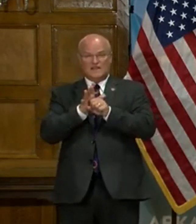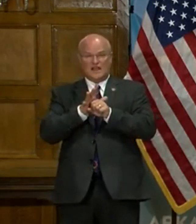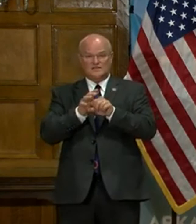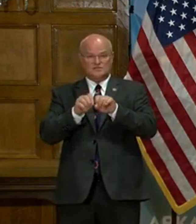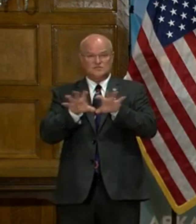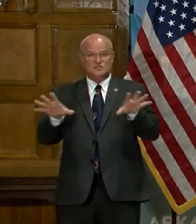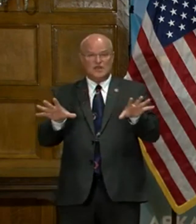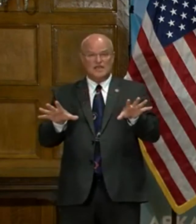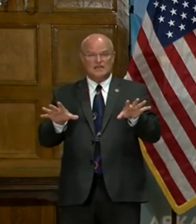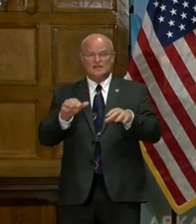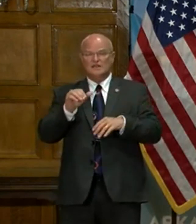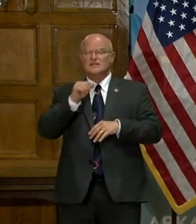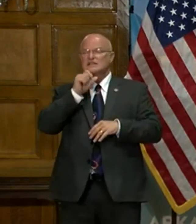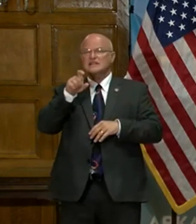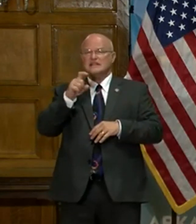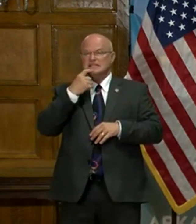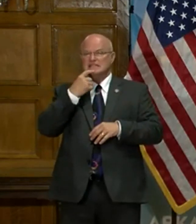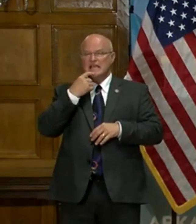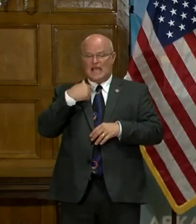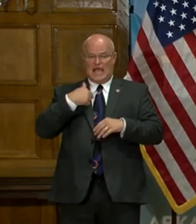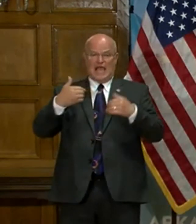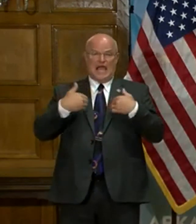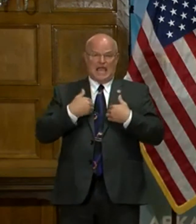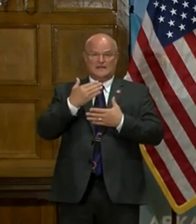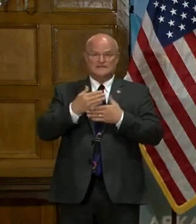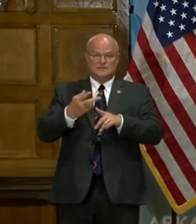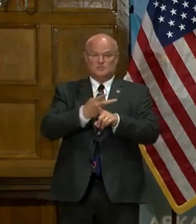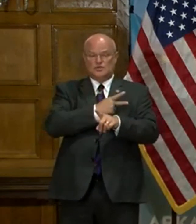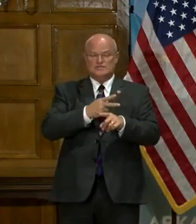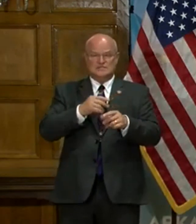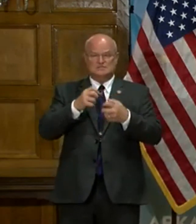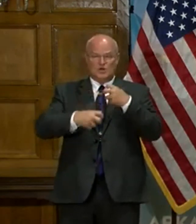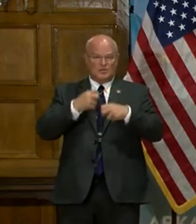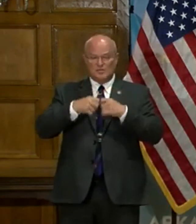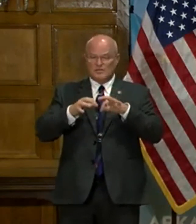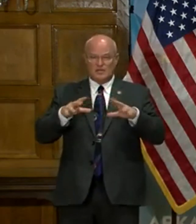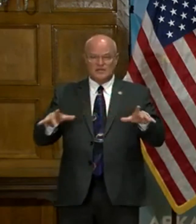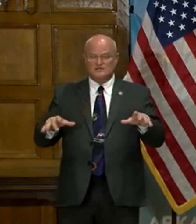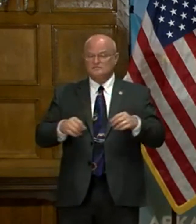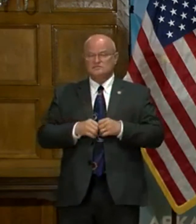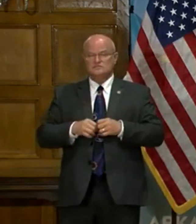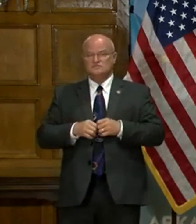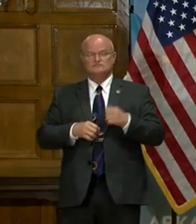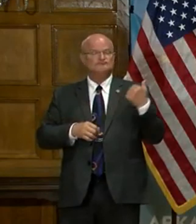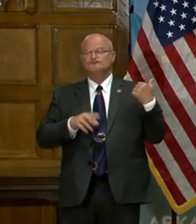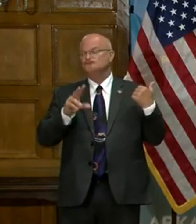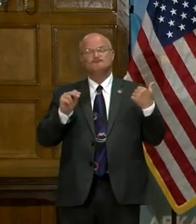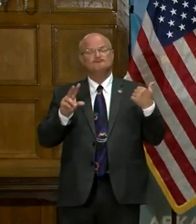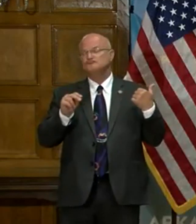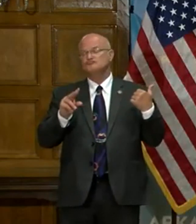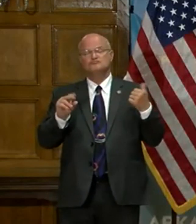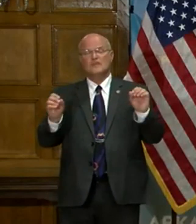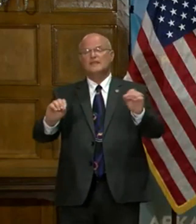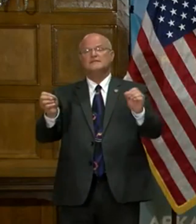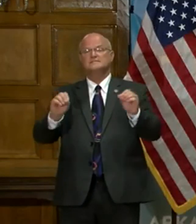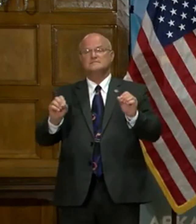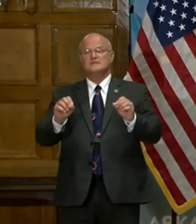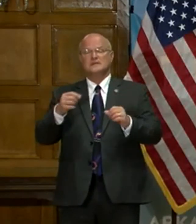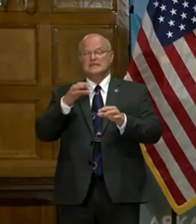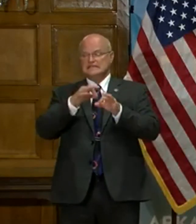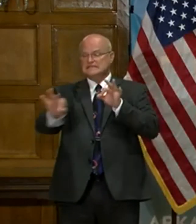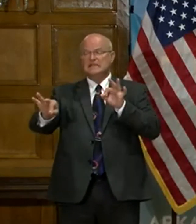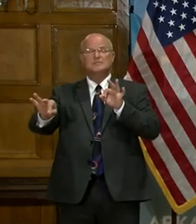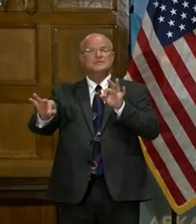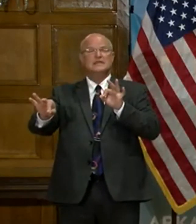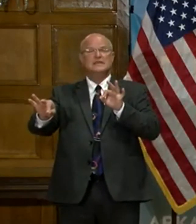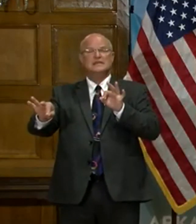it or whatever. They don't actually have to say, I have some pre-existing condition, or No. they're not going to have to show some doctor's note. No, not at all. They just